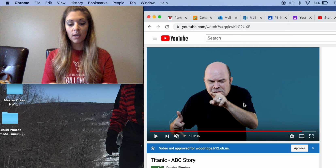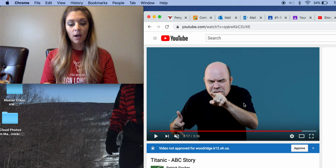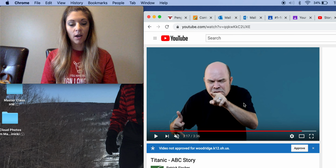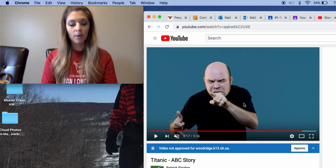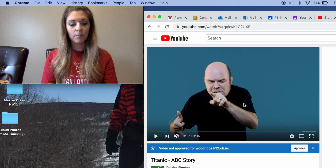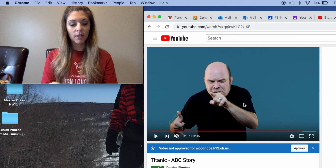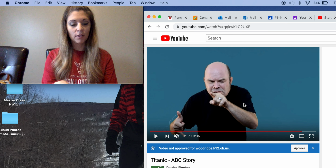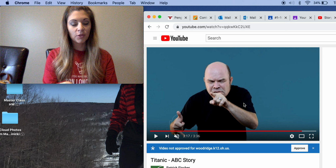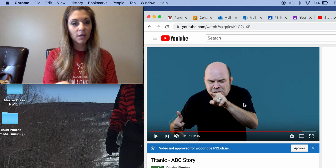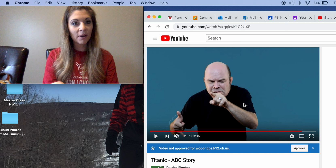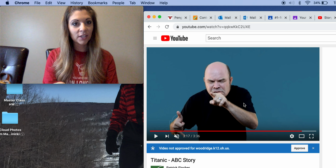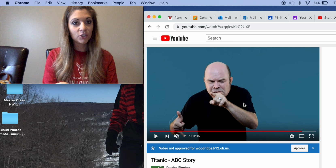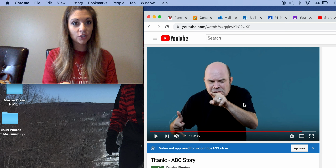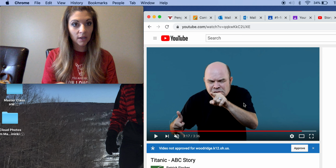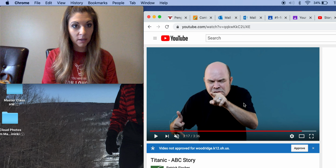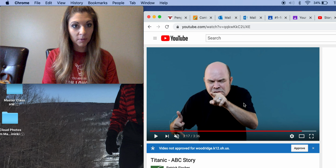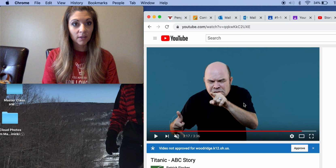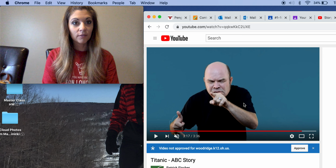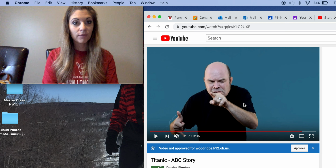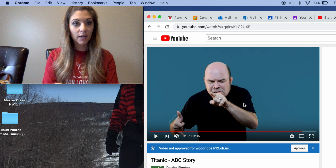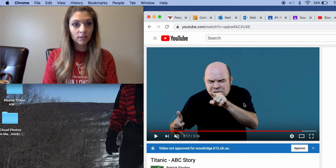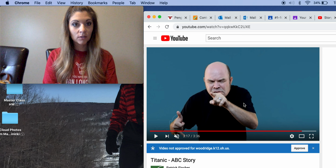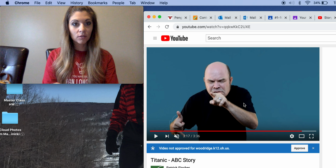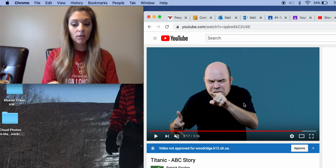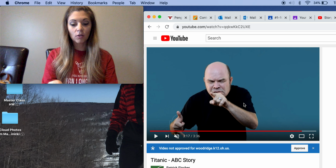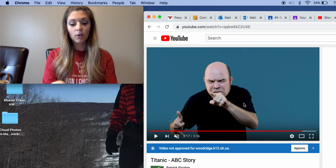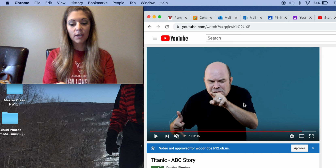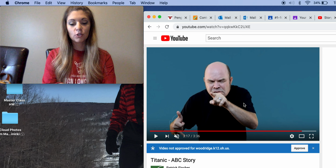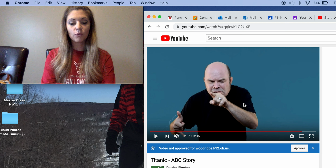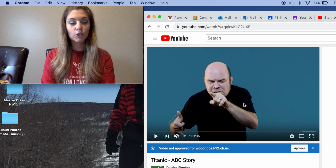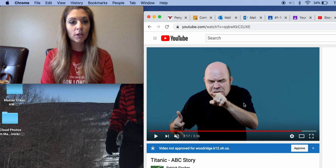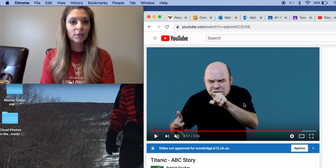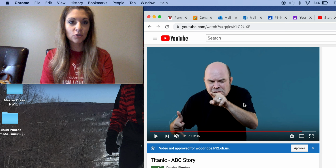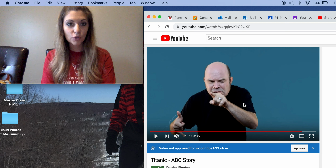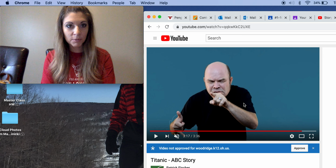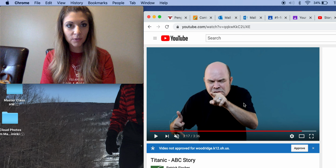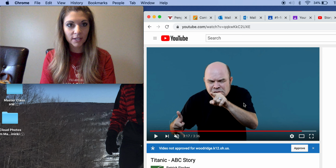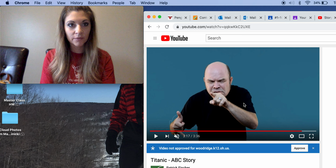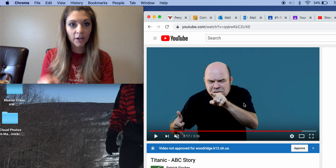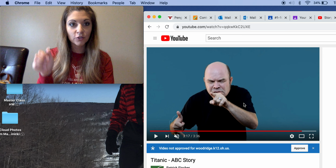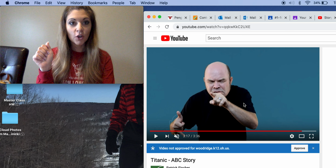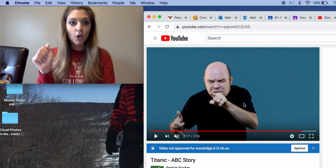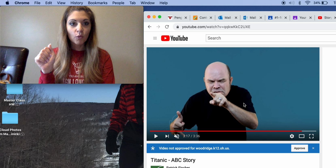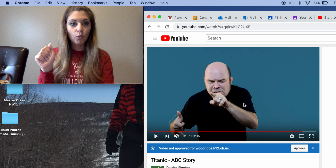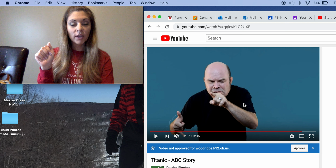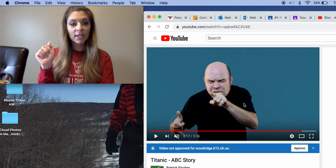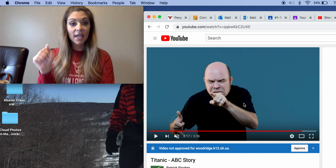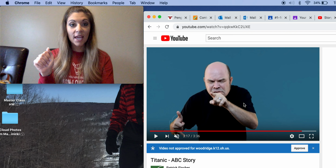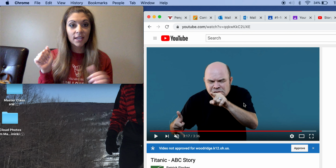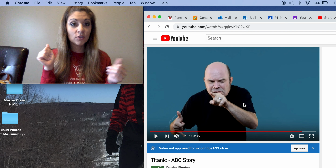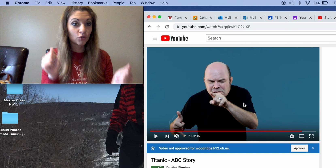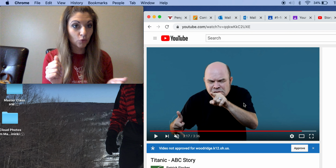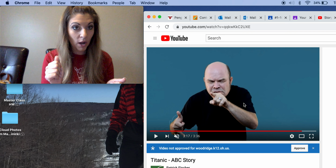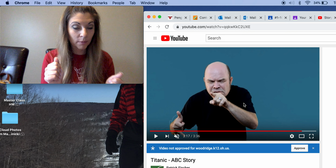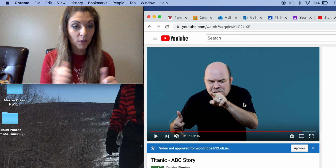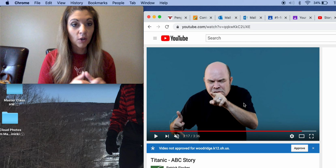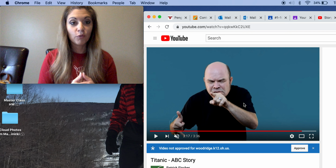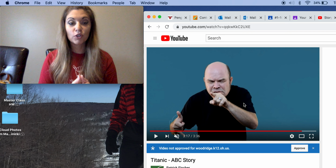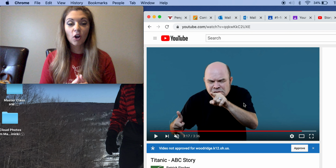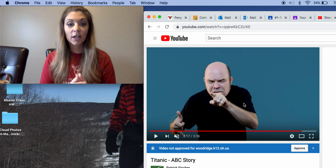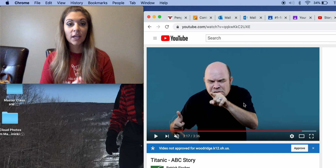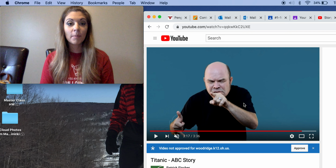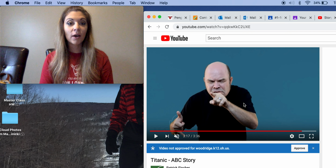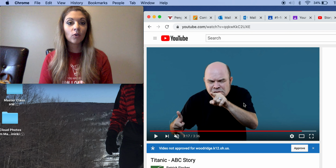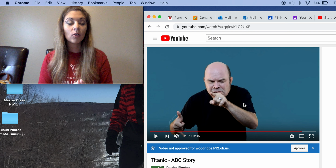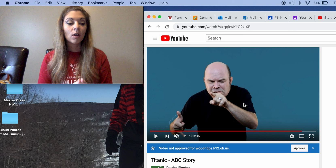you. Think about each type. Okay, so if we're talking about descriptive classifiers, what can A describe? If